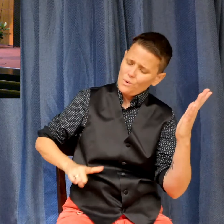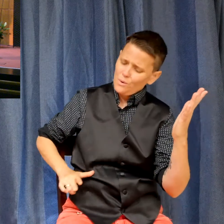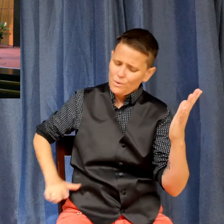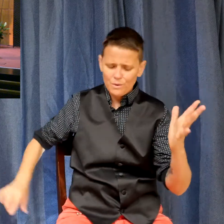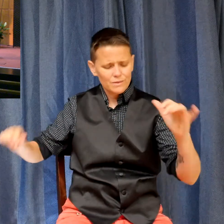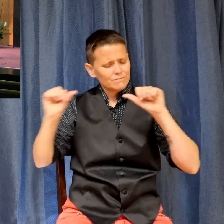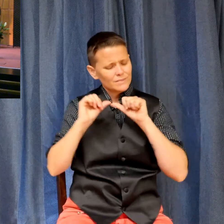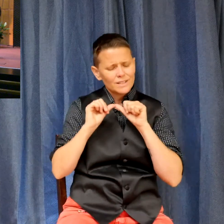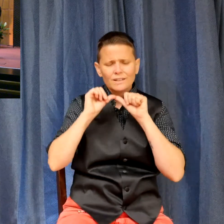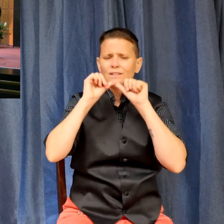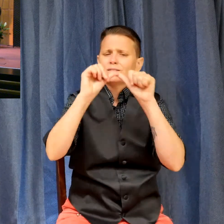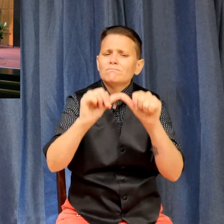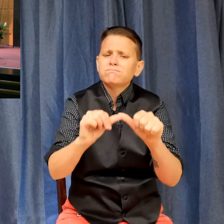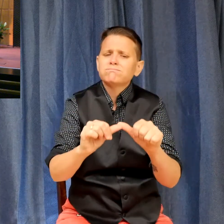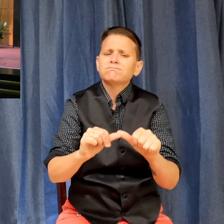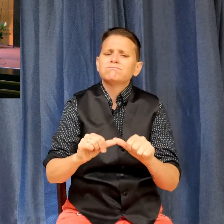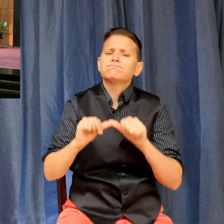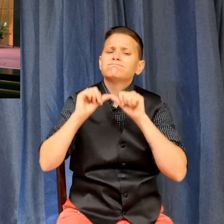You keep on